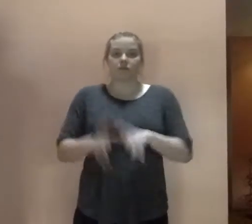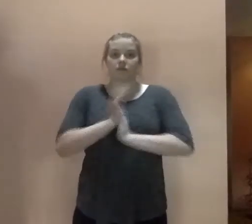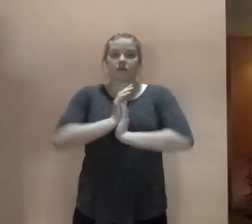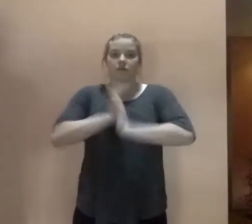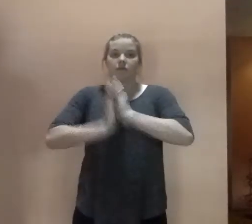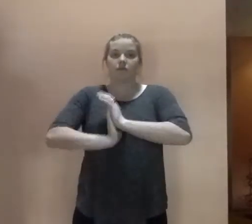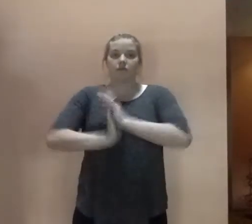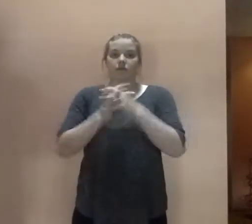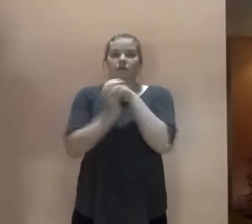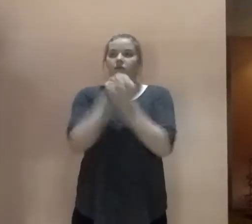I can see you.